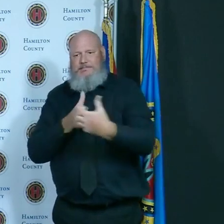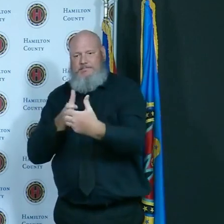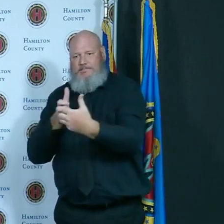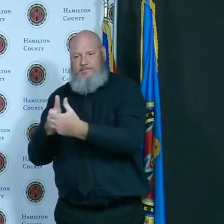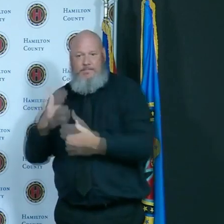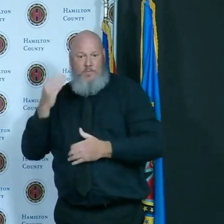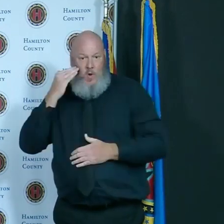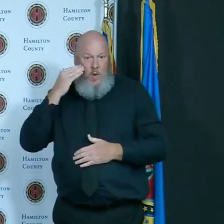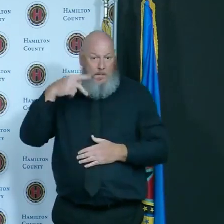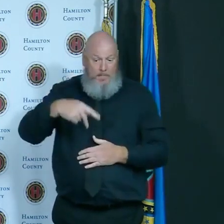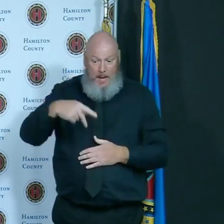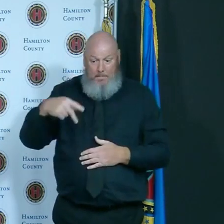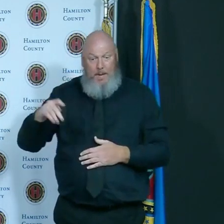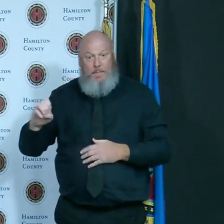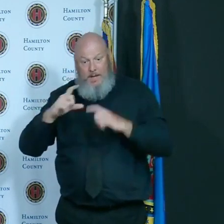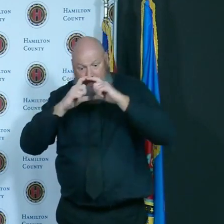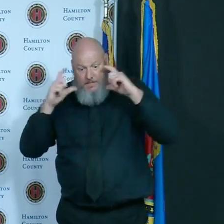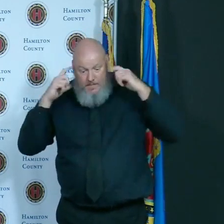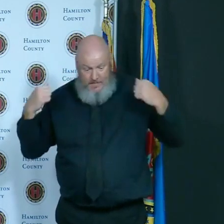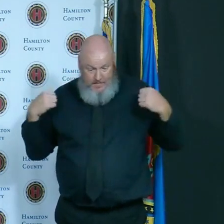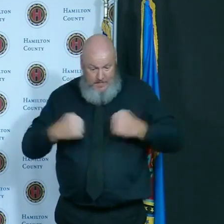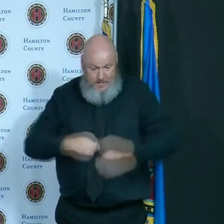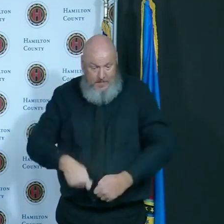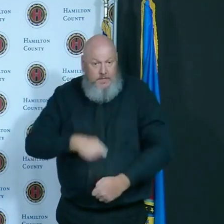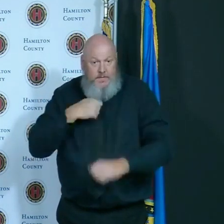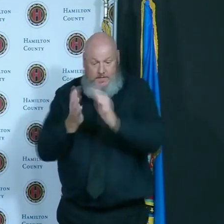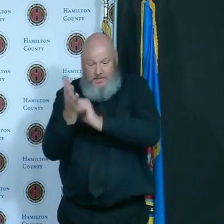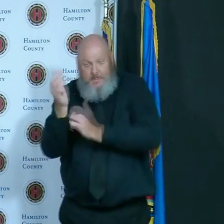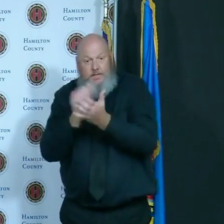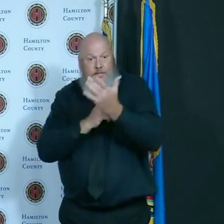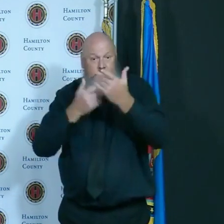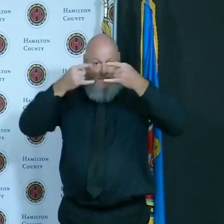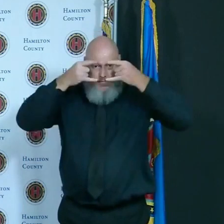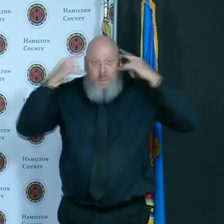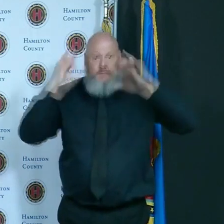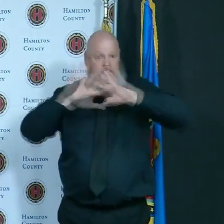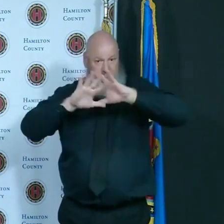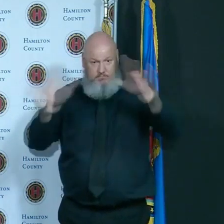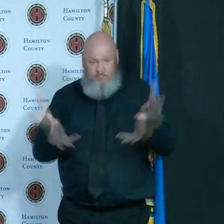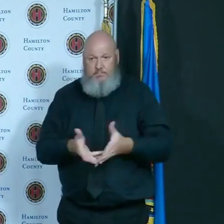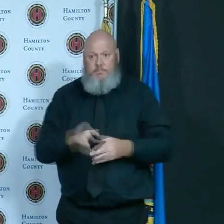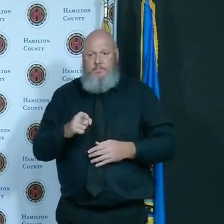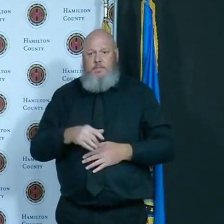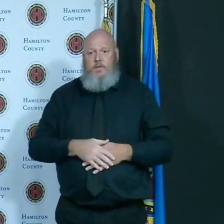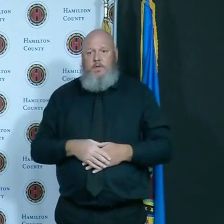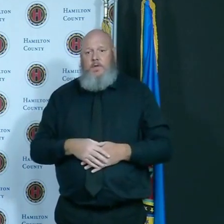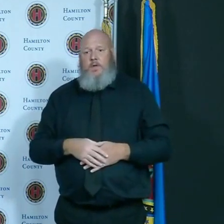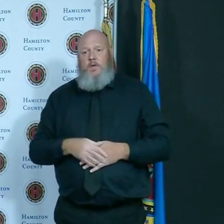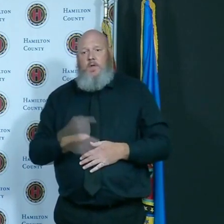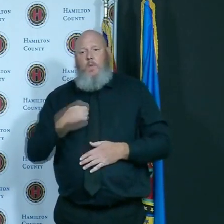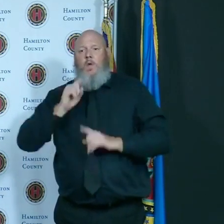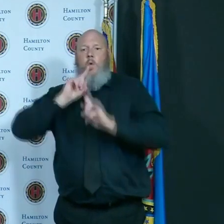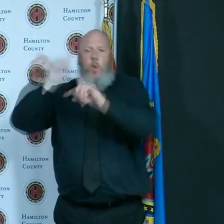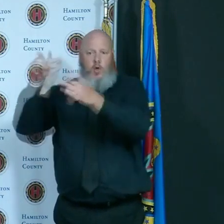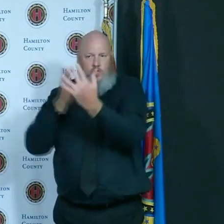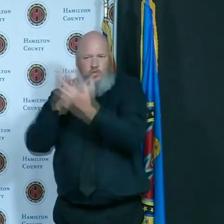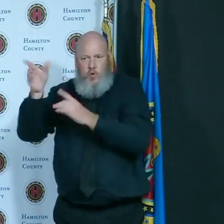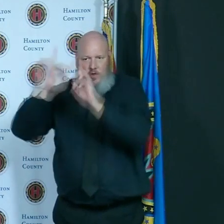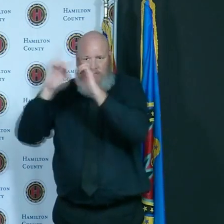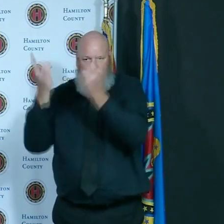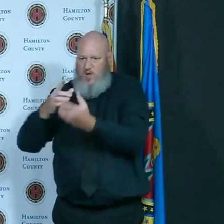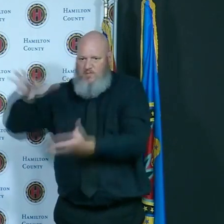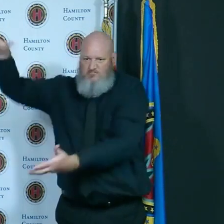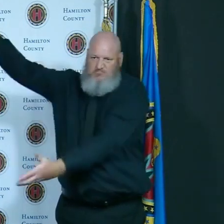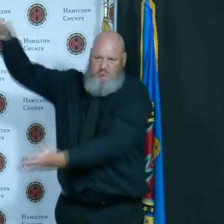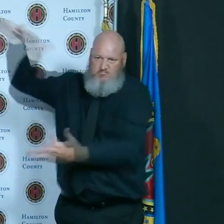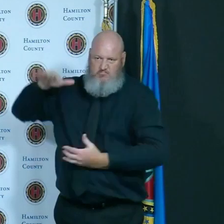gowns, the gloves, so we have placed orders through our purchasing department to create a stockpile in Hamilton County.